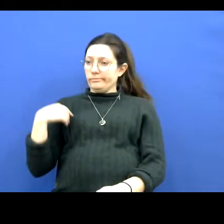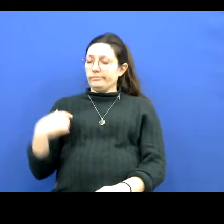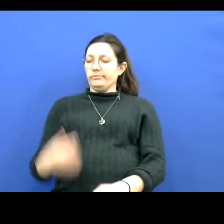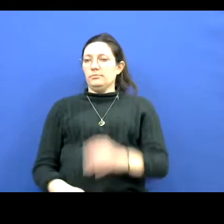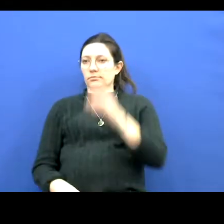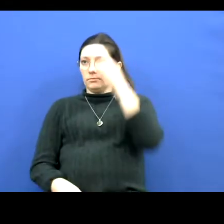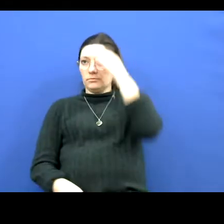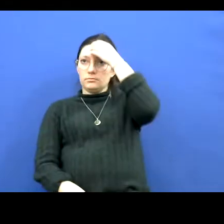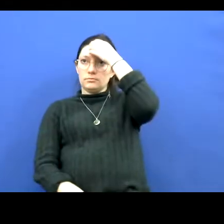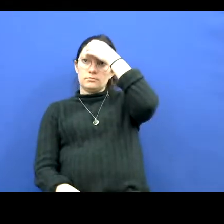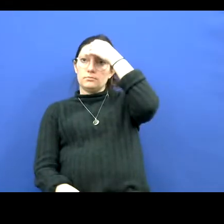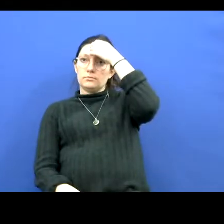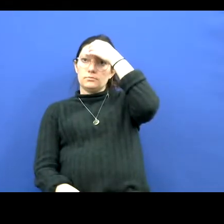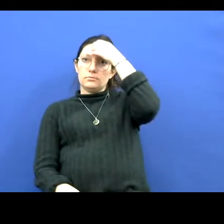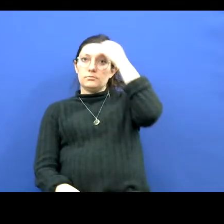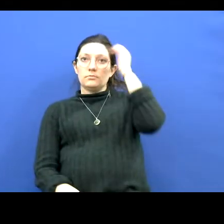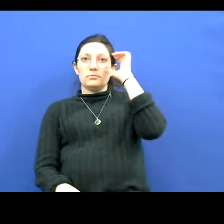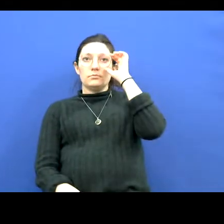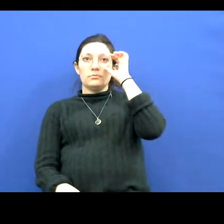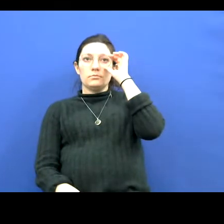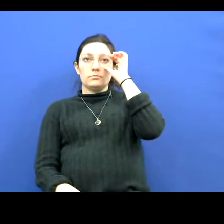ahead.